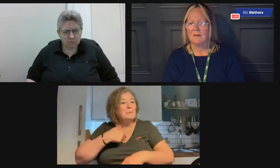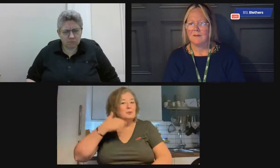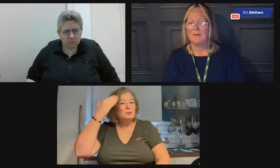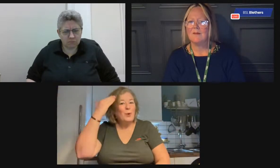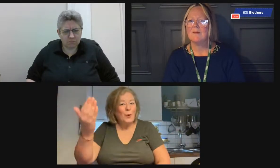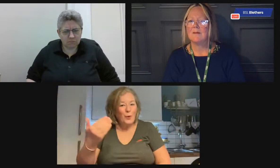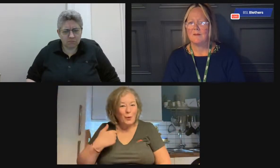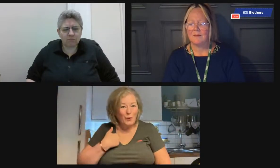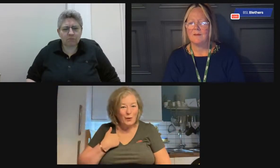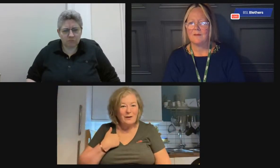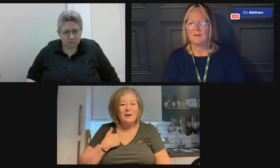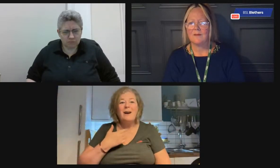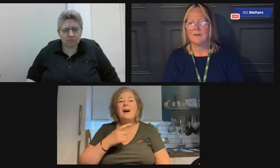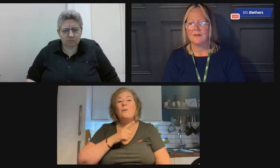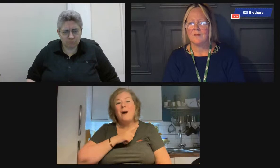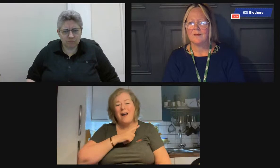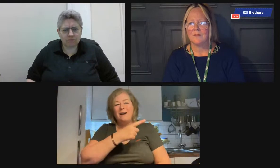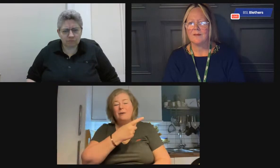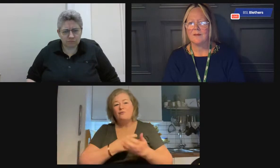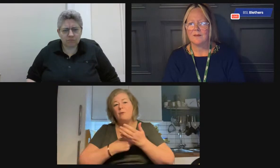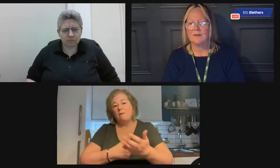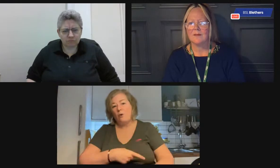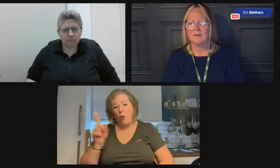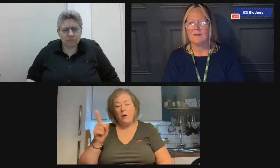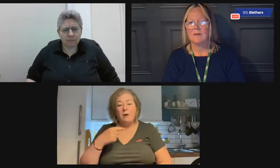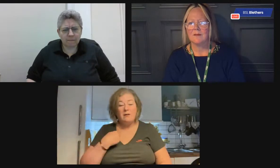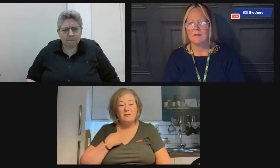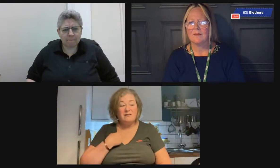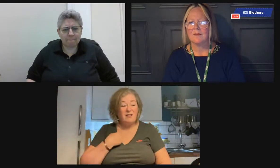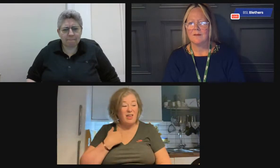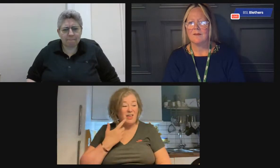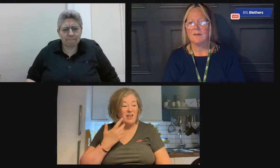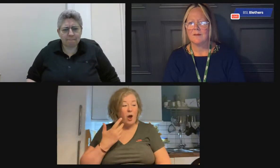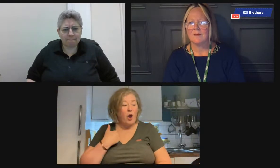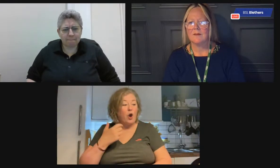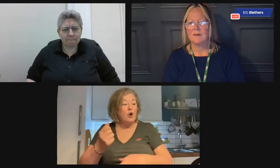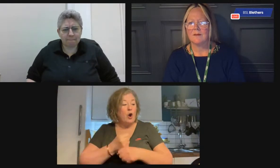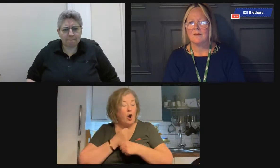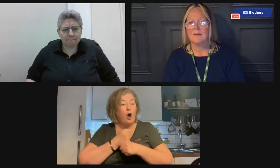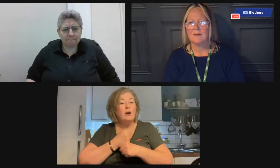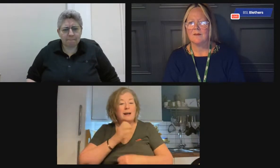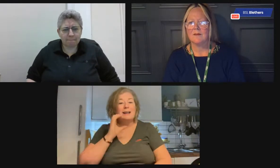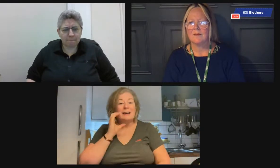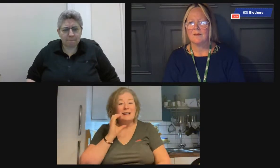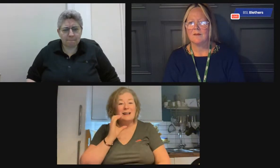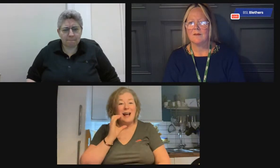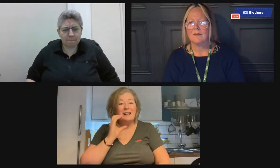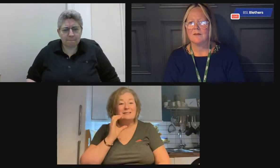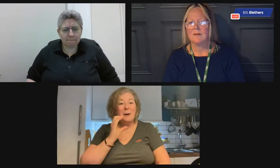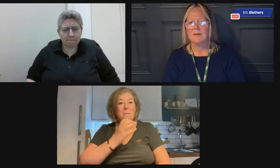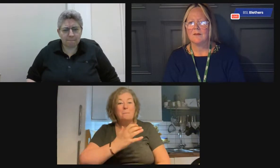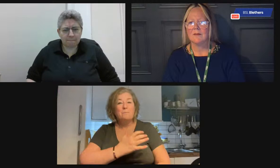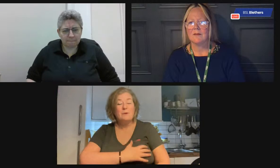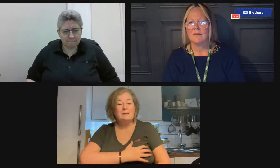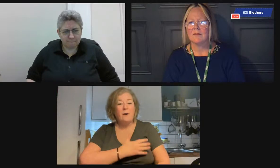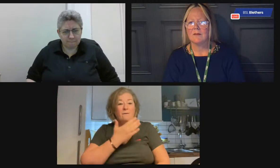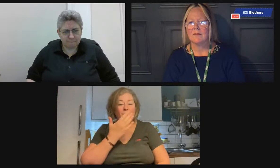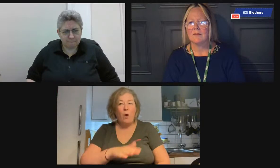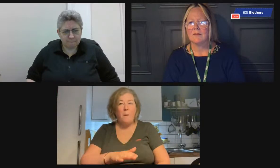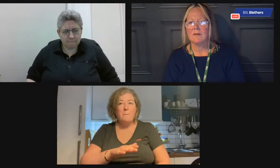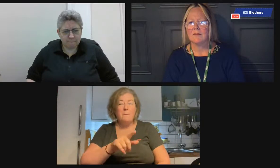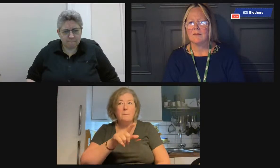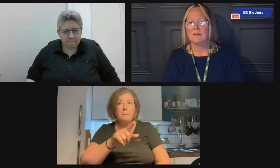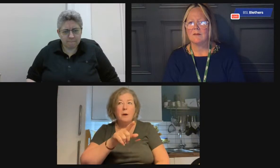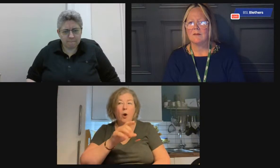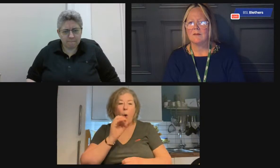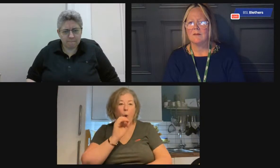lying down to try because it wasn't comfortable, but I never thought for a minute it was cancer. So anyway,